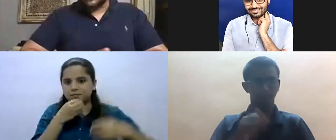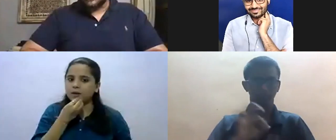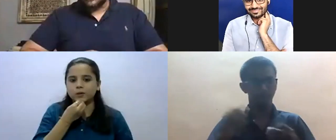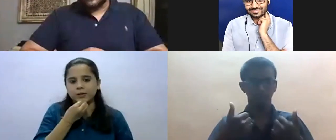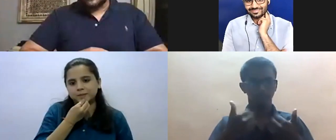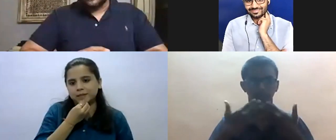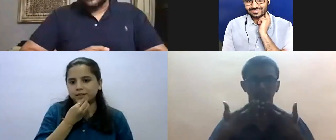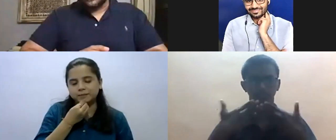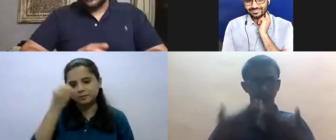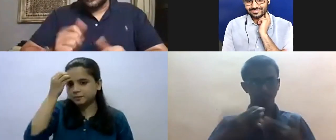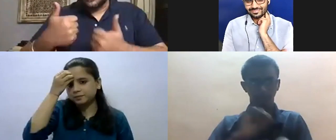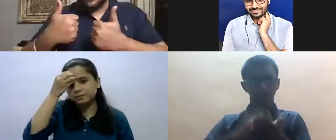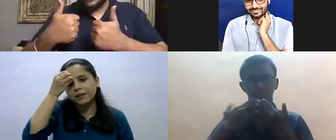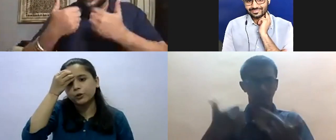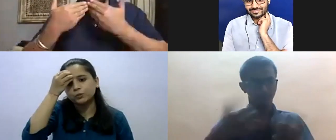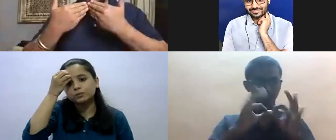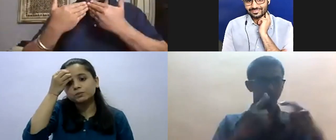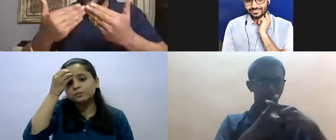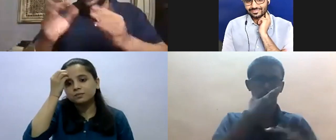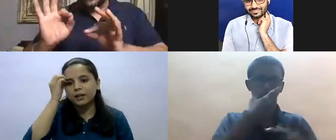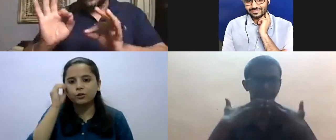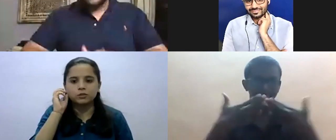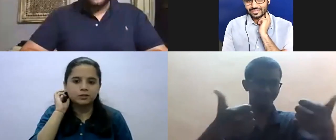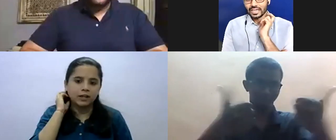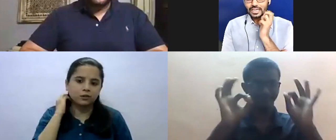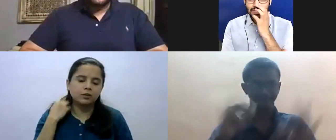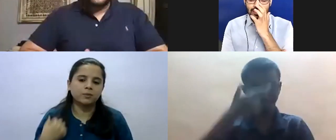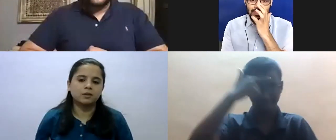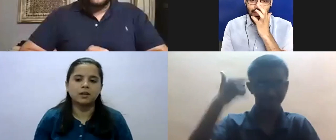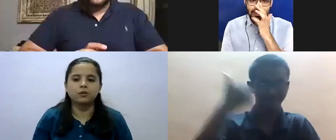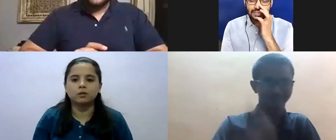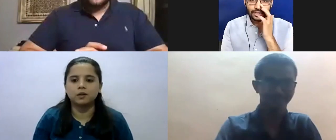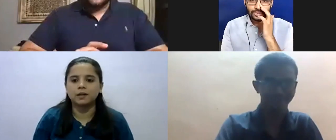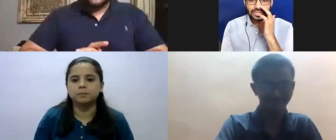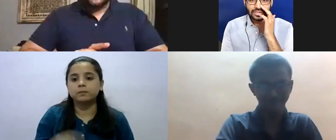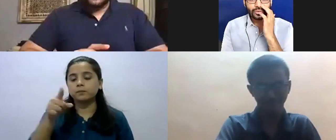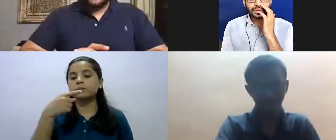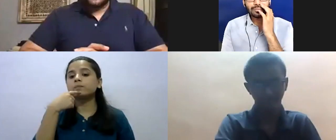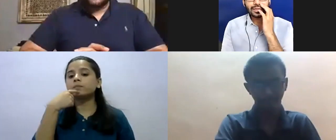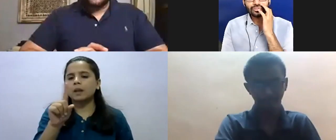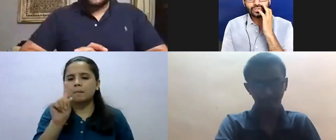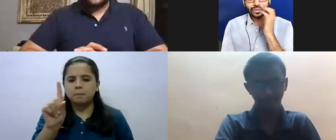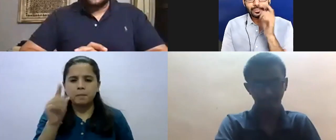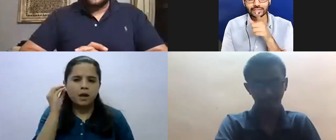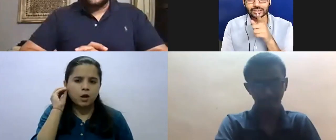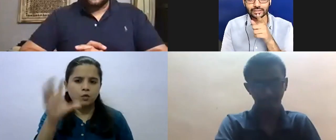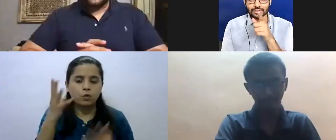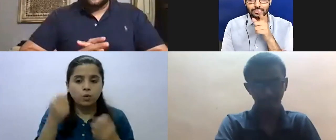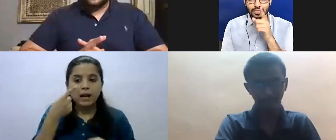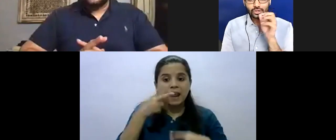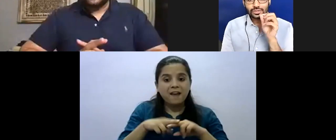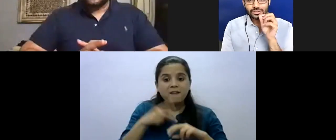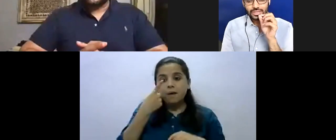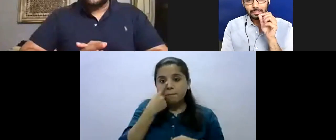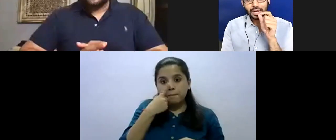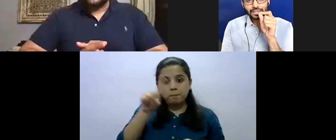Okay, clear. Thank you. Thank you, doctor. Thank you. Just can you just inform them that if the mother